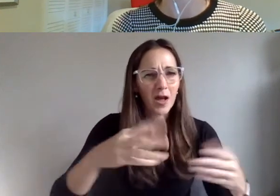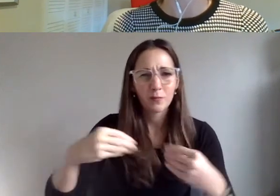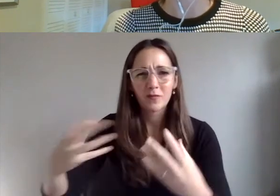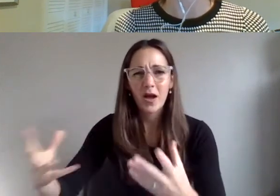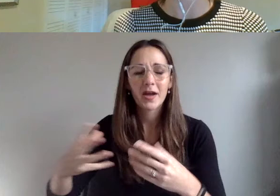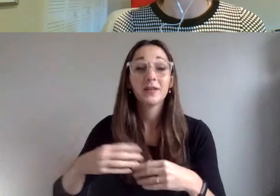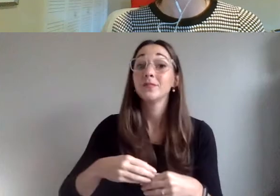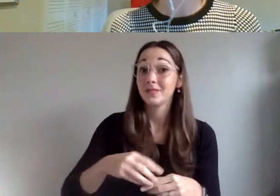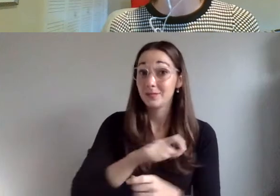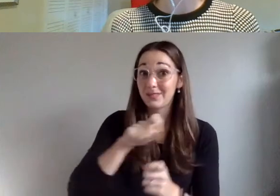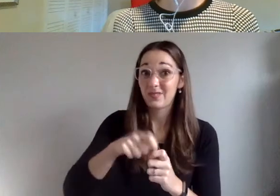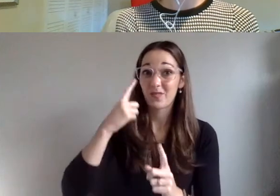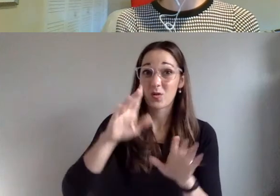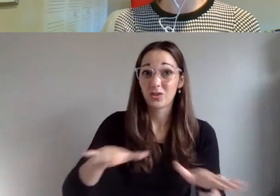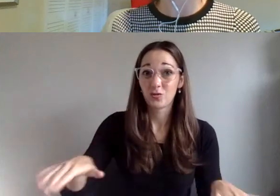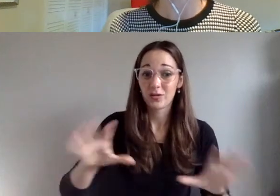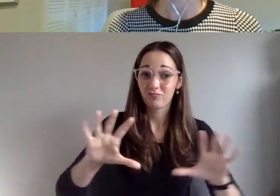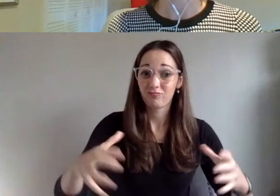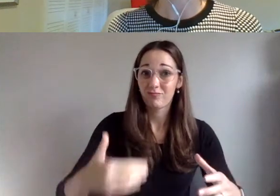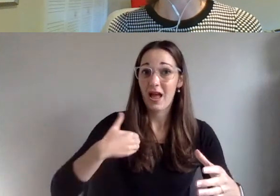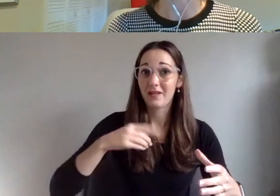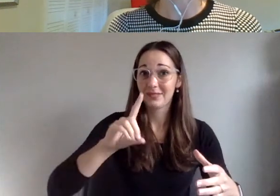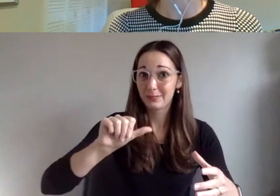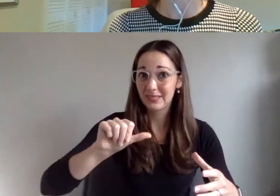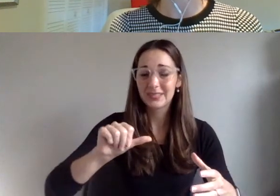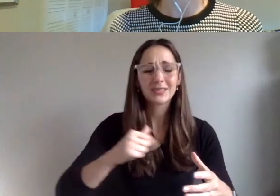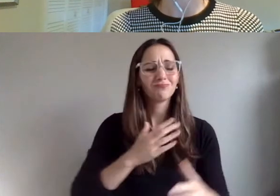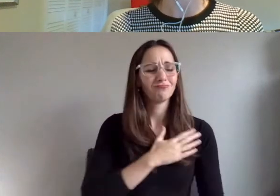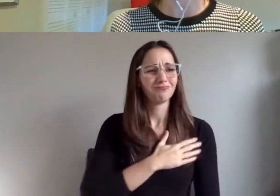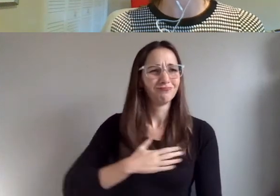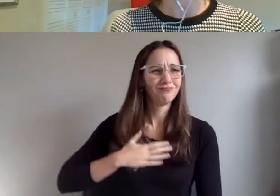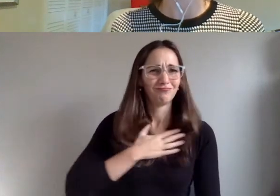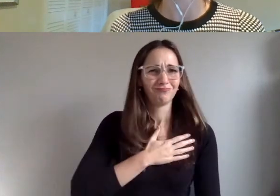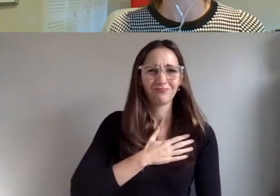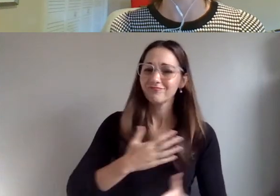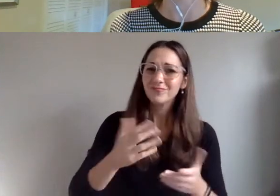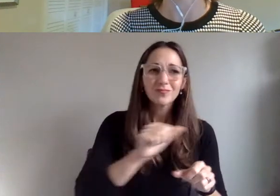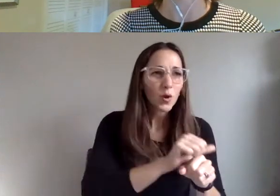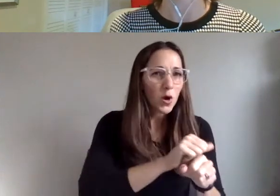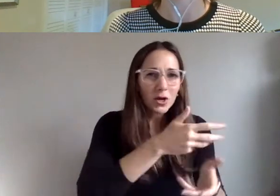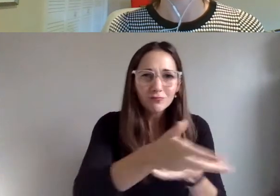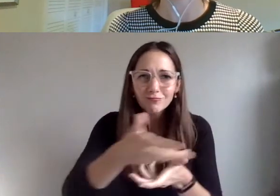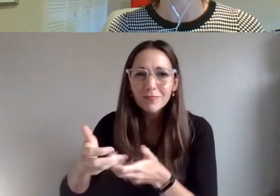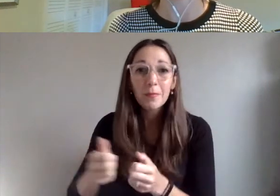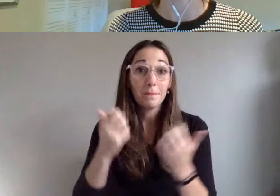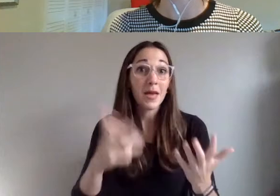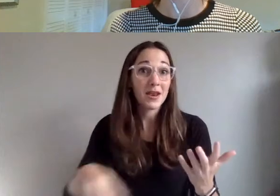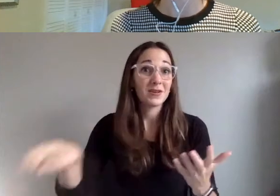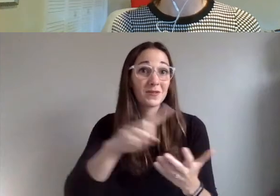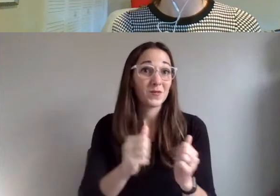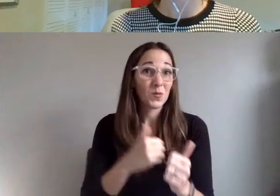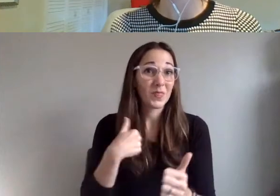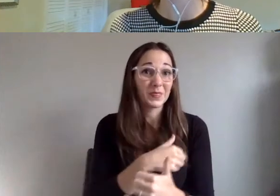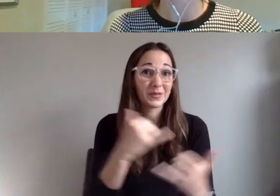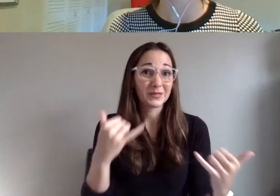children with disabilities. And we've had the pleasure of really being able to work with many of you too who are here with us today, including our